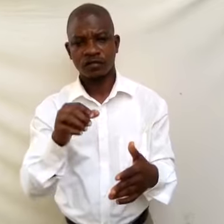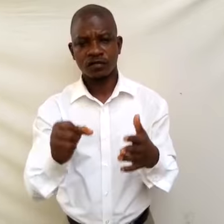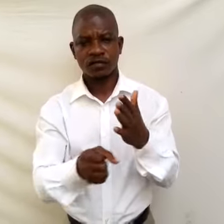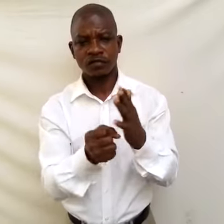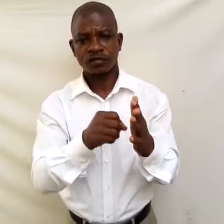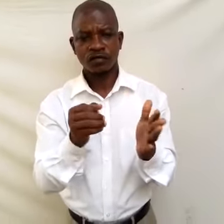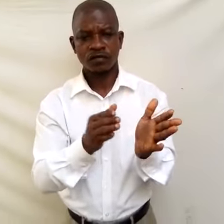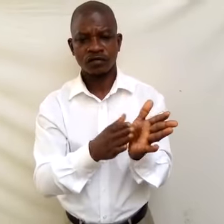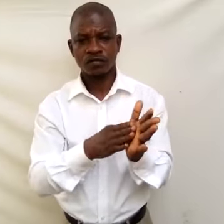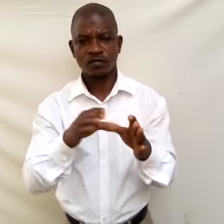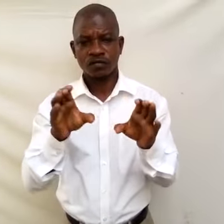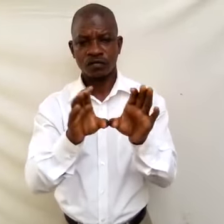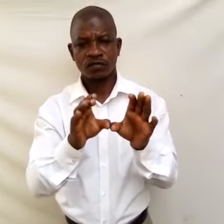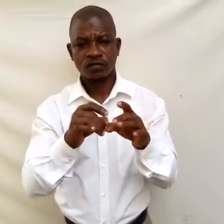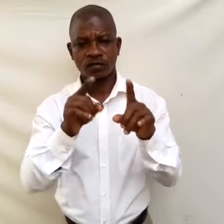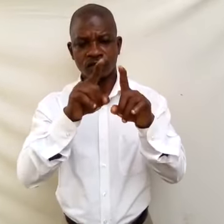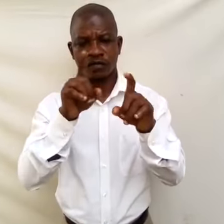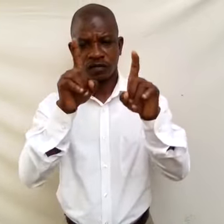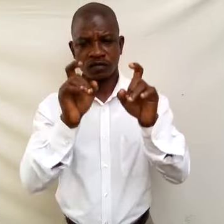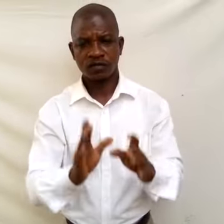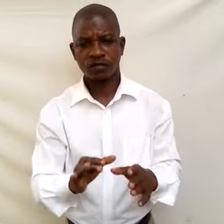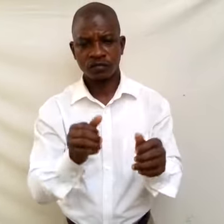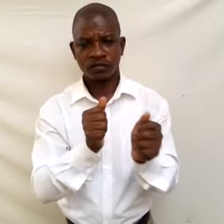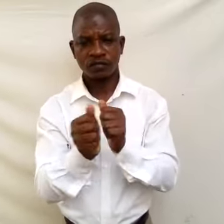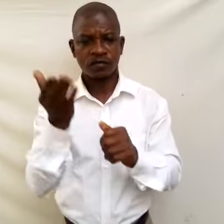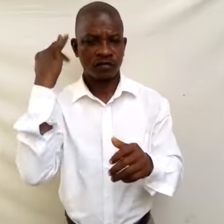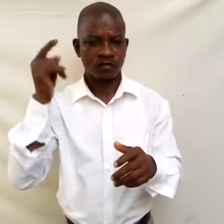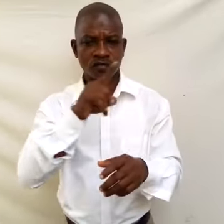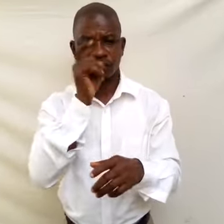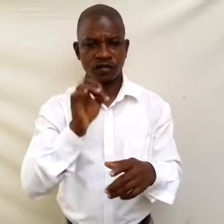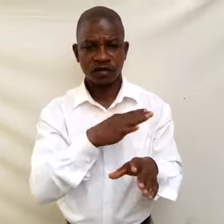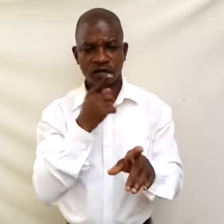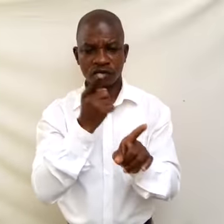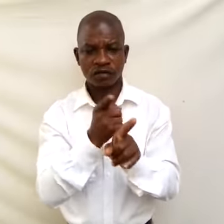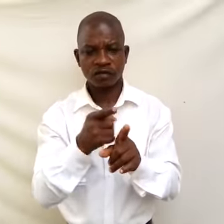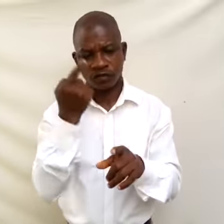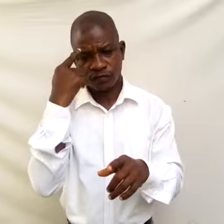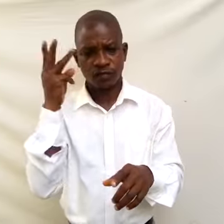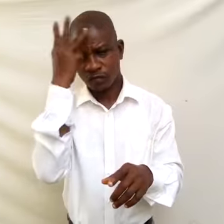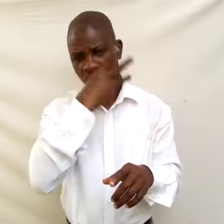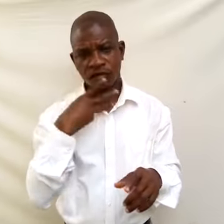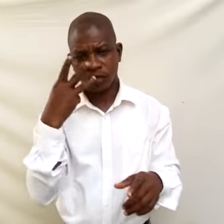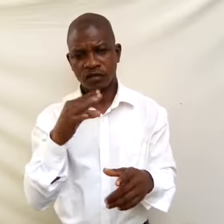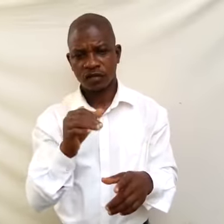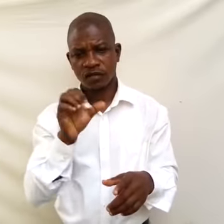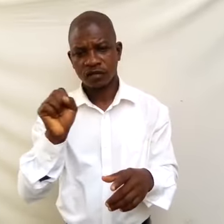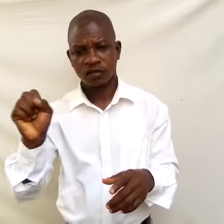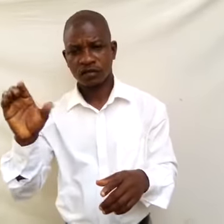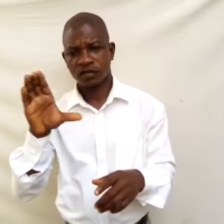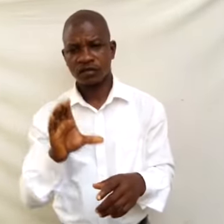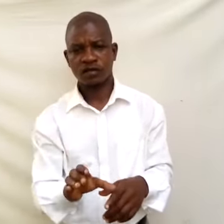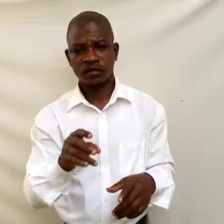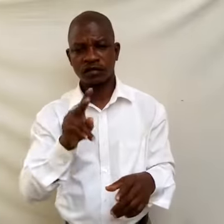School Certificate Examination past questions and answers for WAEC, SSC, NECO,